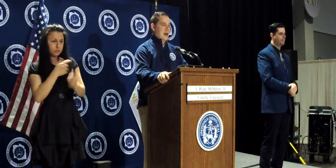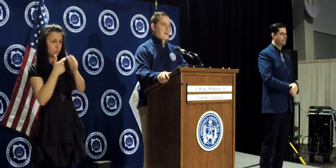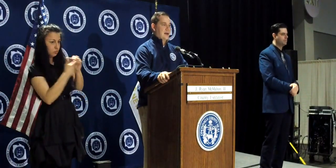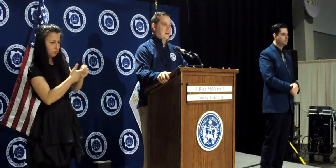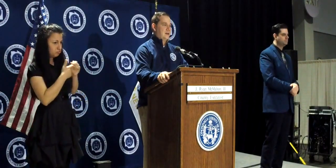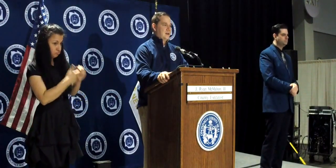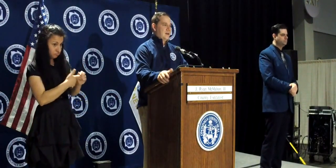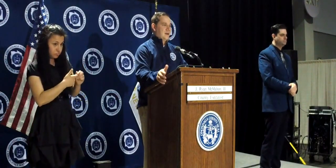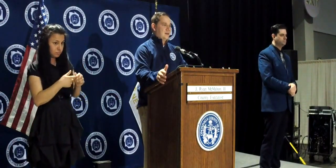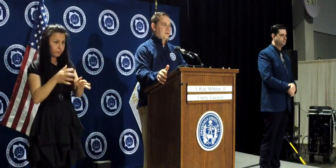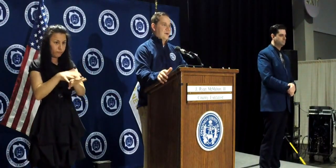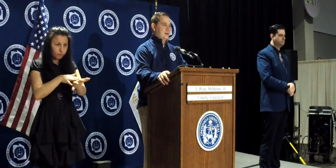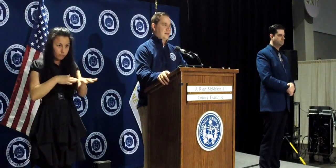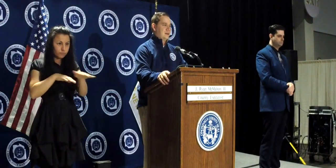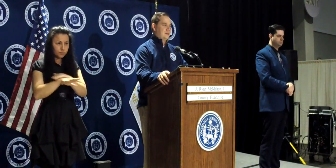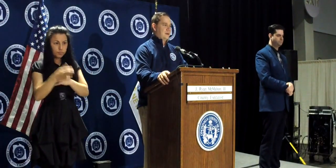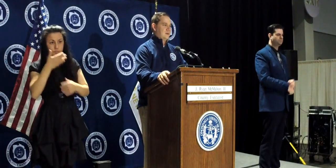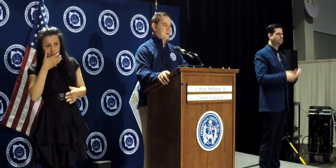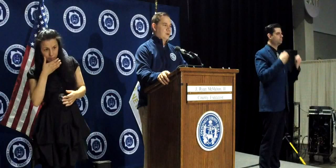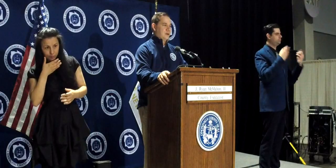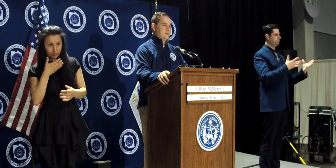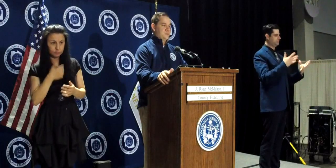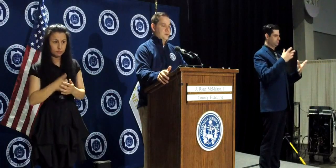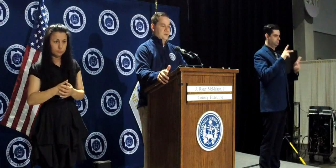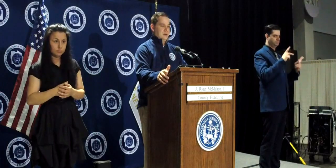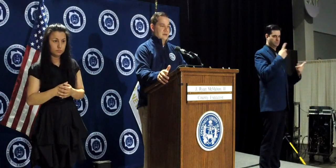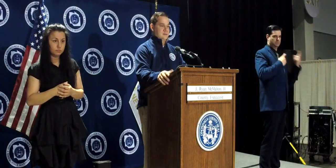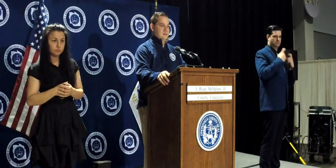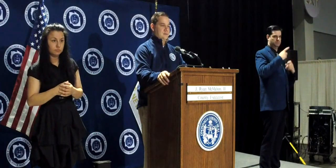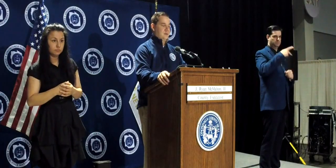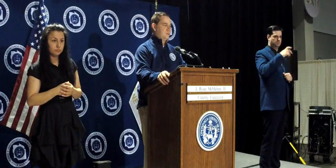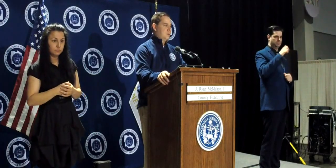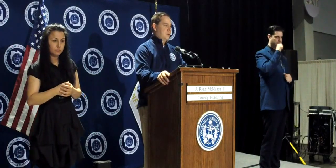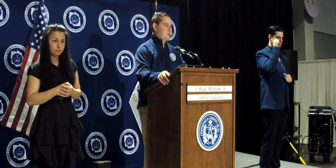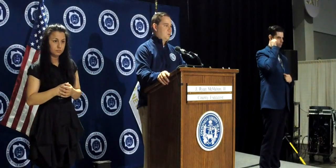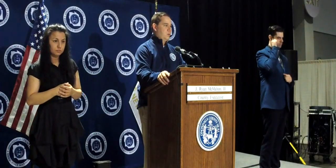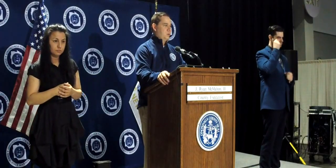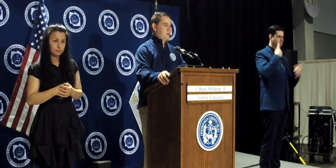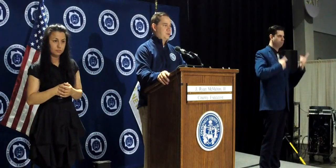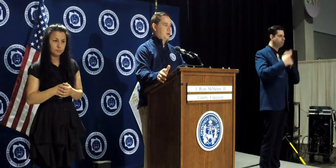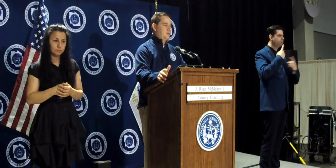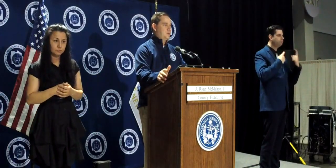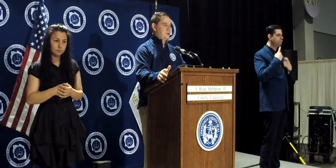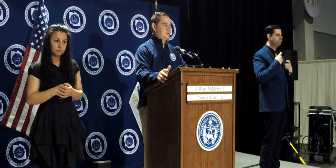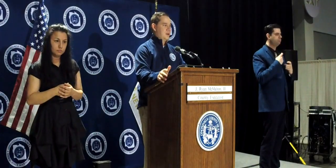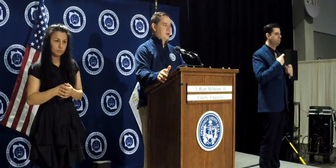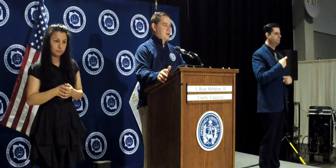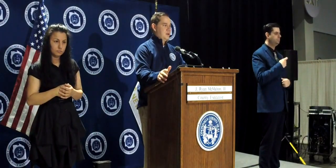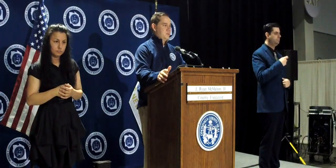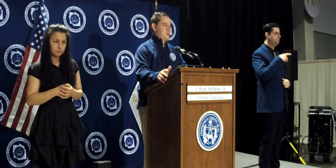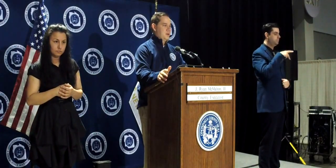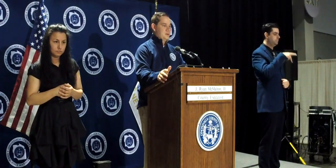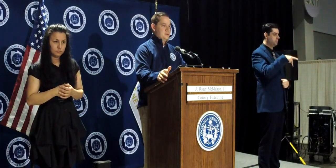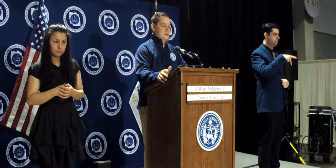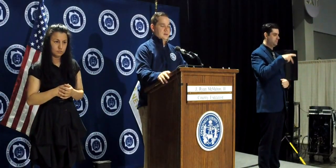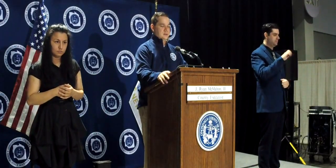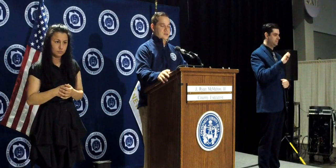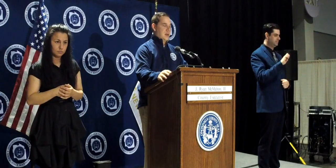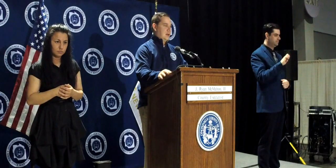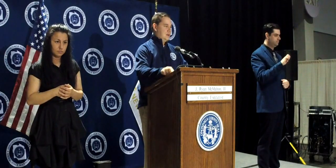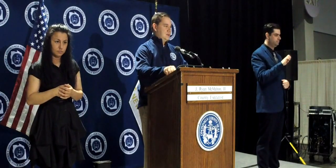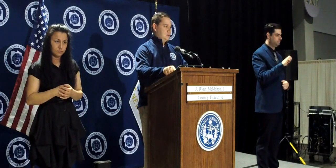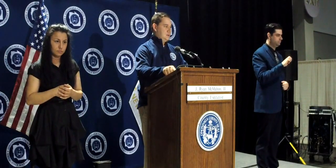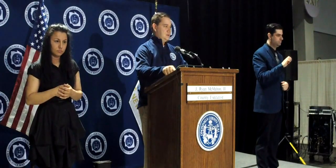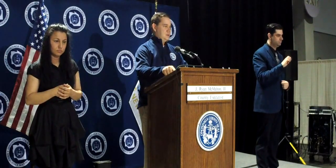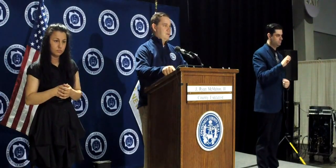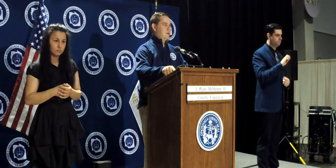We highlighted the fact that when it comes to PPE, I just don't think we were being talked to yesterday, because the